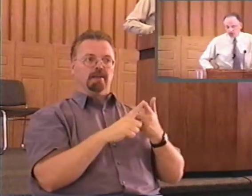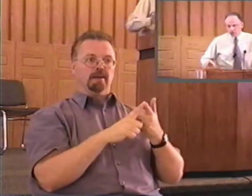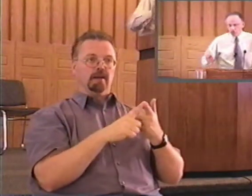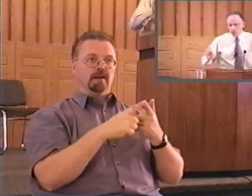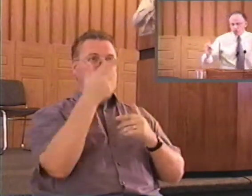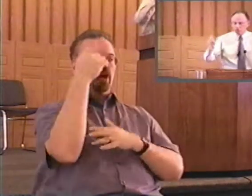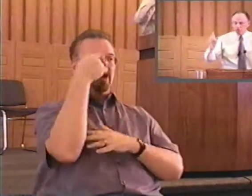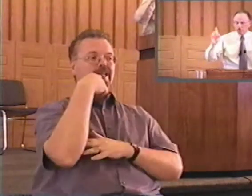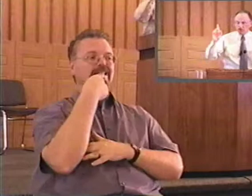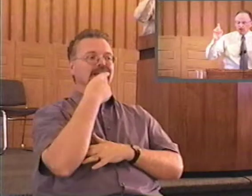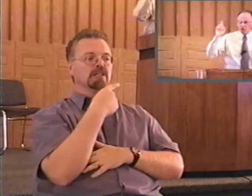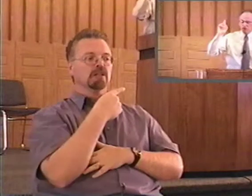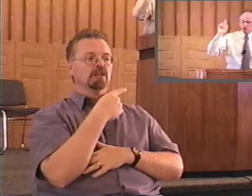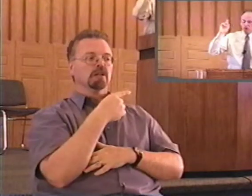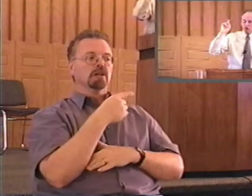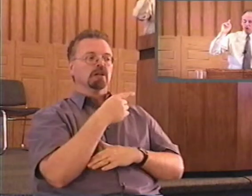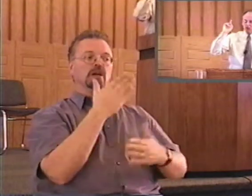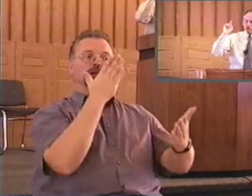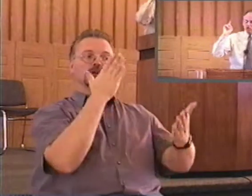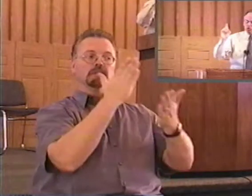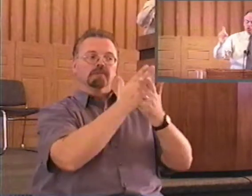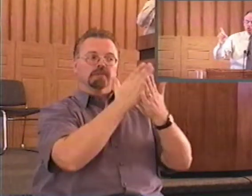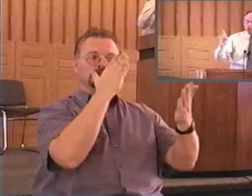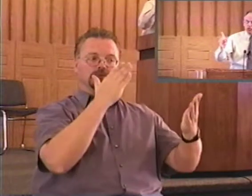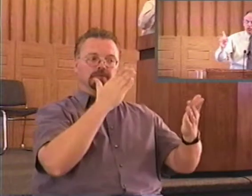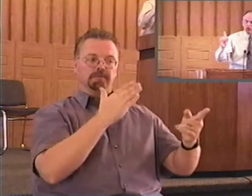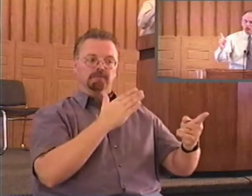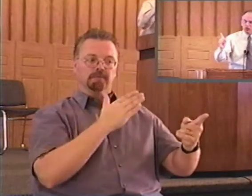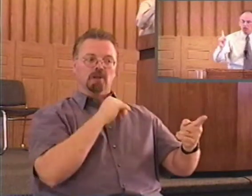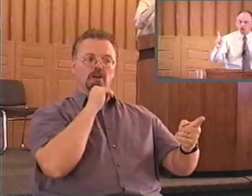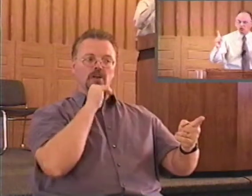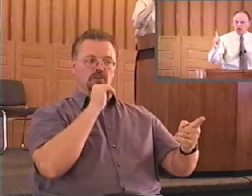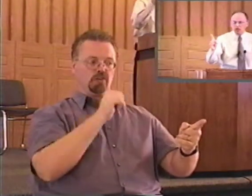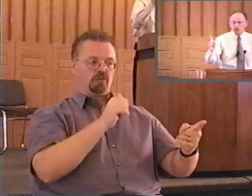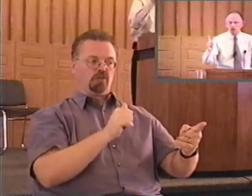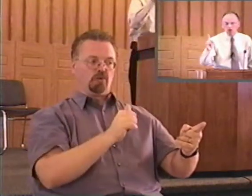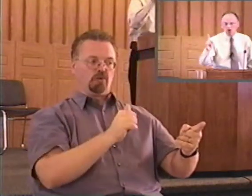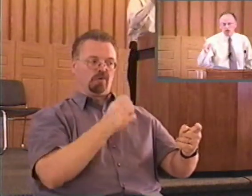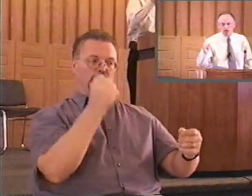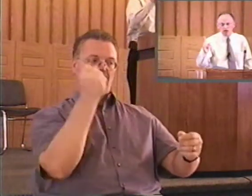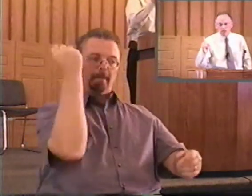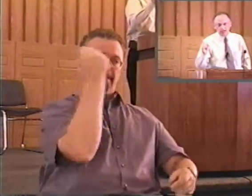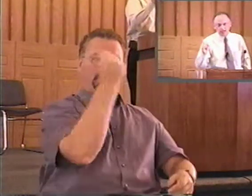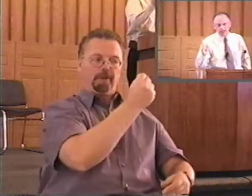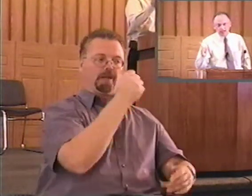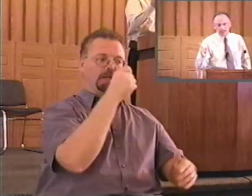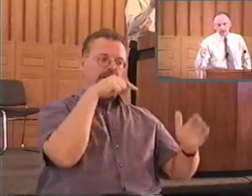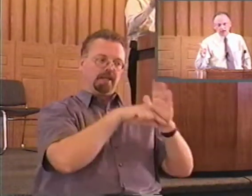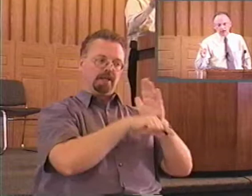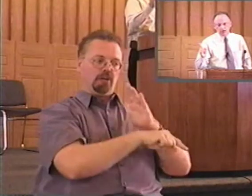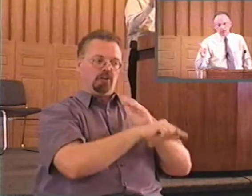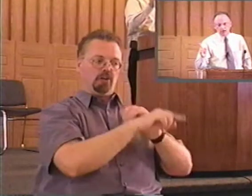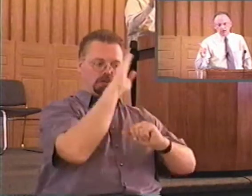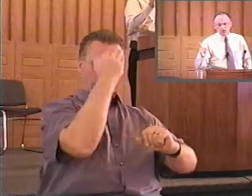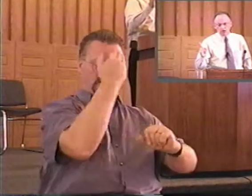Genesis 22:12, God says, the angel of the Lord says, do not lay your hand on the